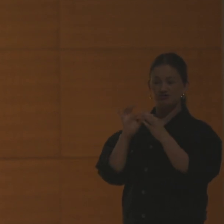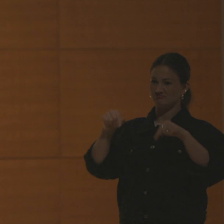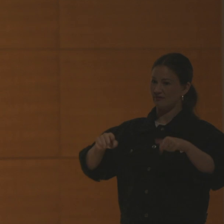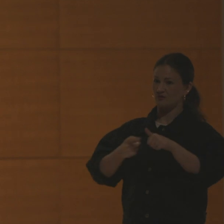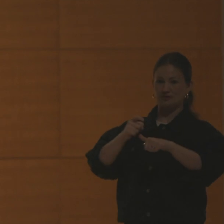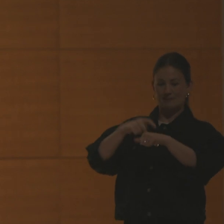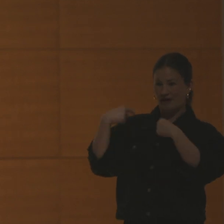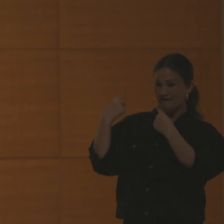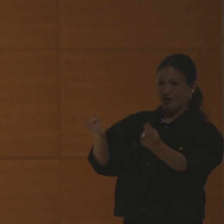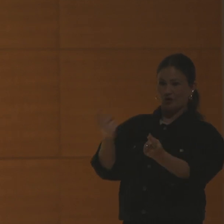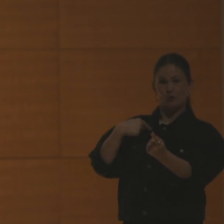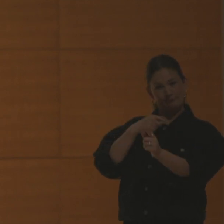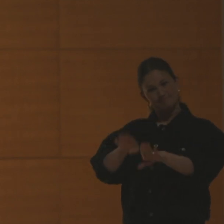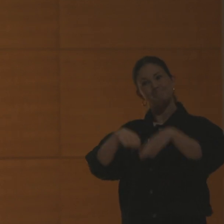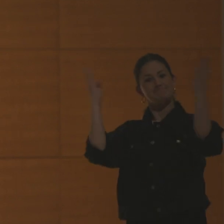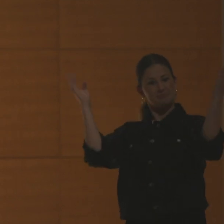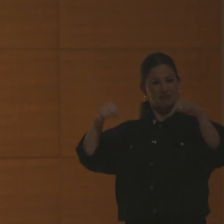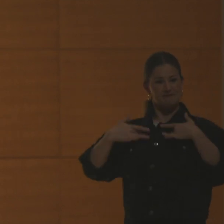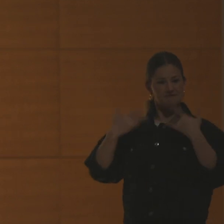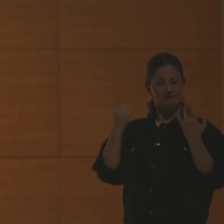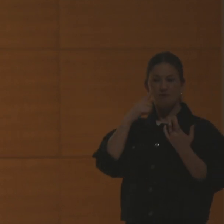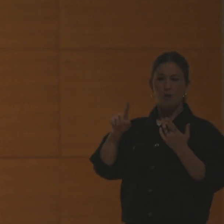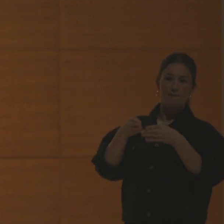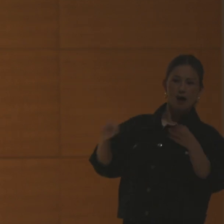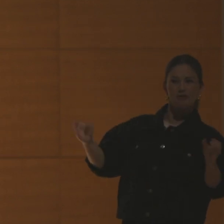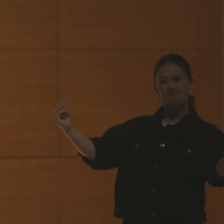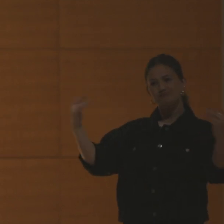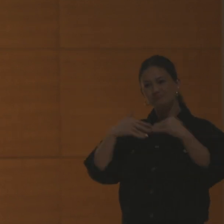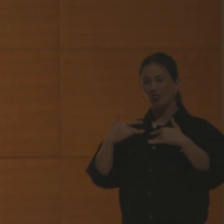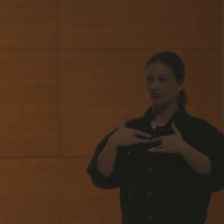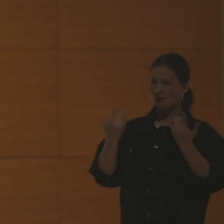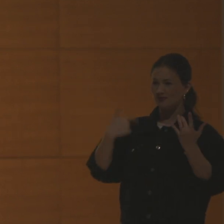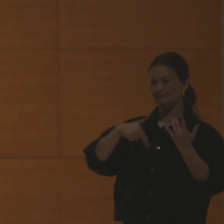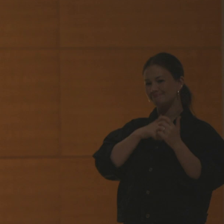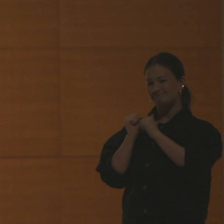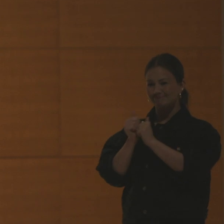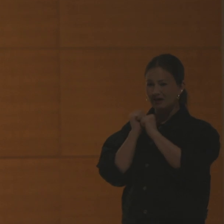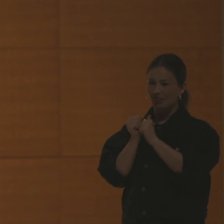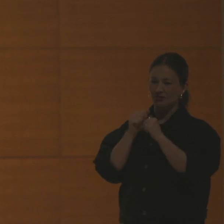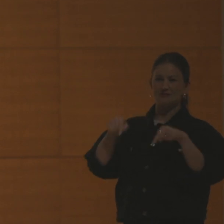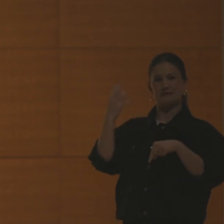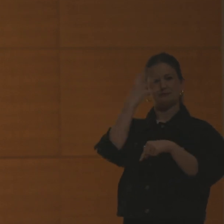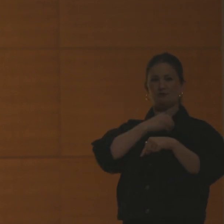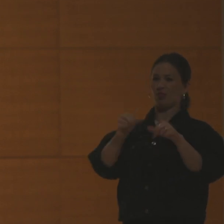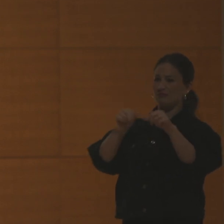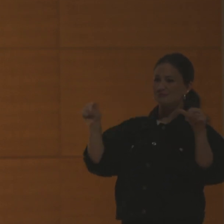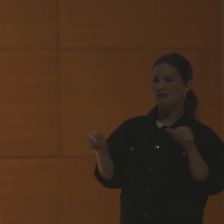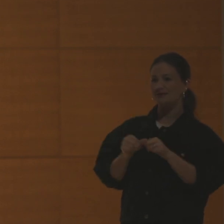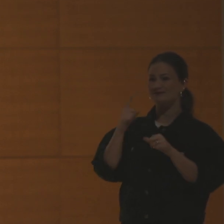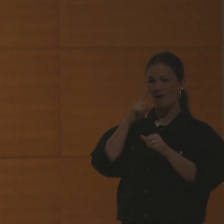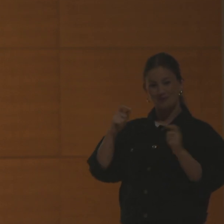we're opening up this event to the public, and we're so thrilled to be gathered with all of you in such a beautiful space to celebrate